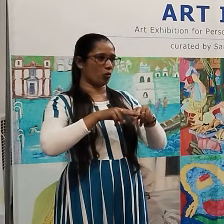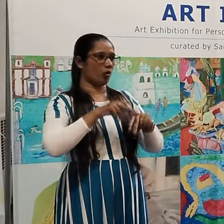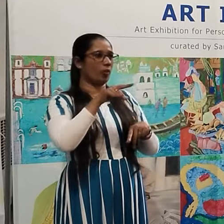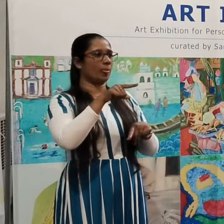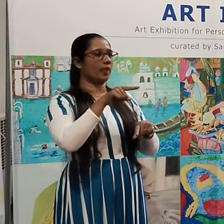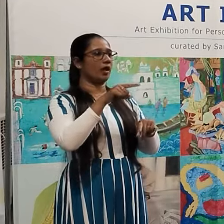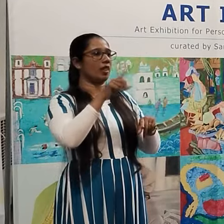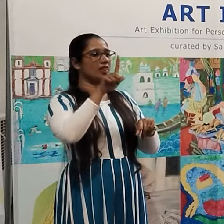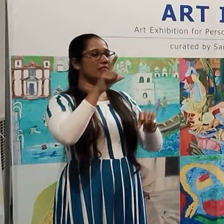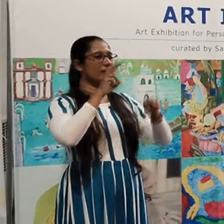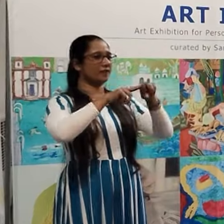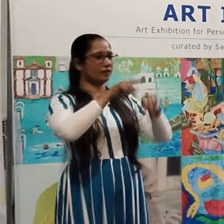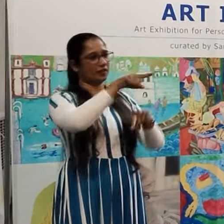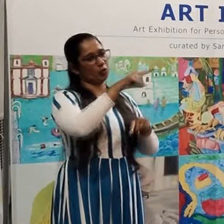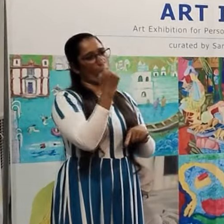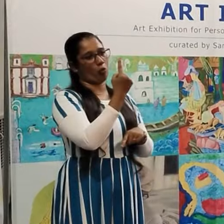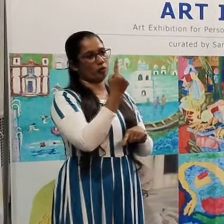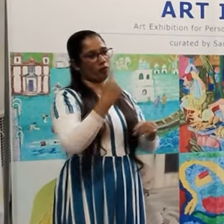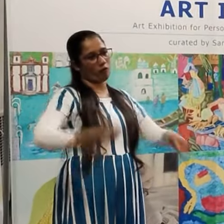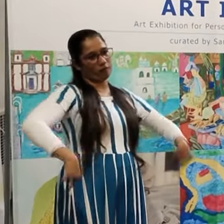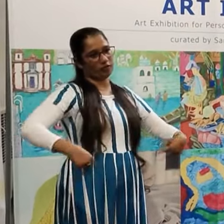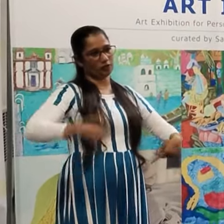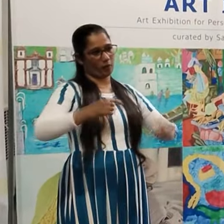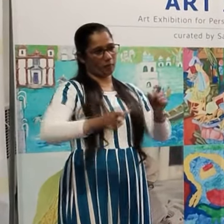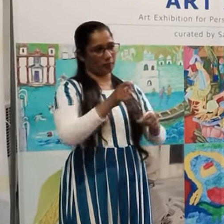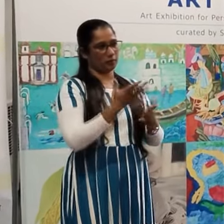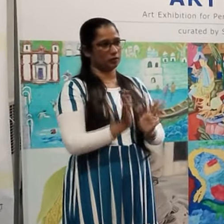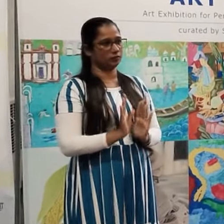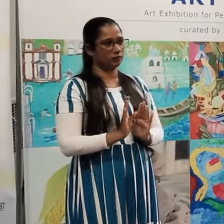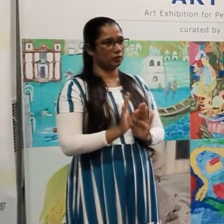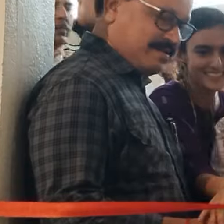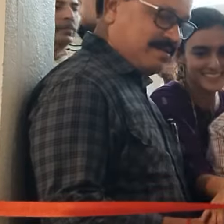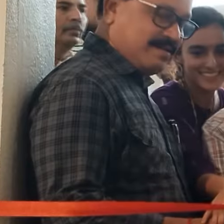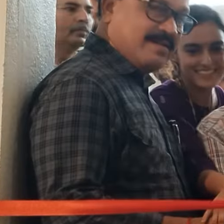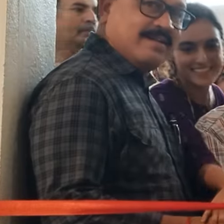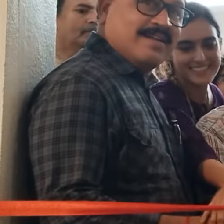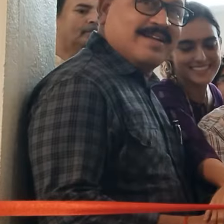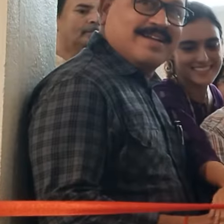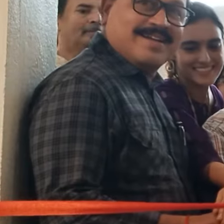only reserved for the people on the wheelchair or with any assistive device.